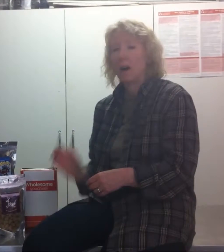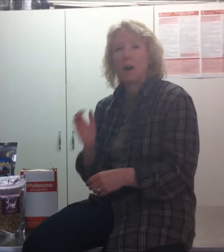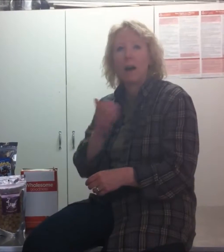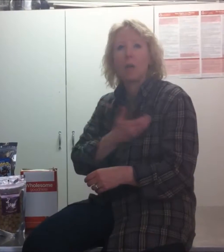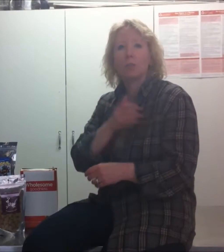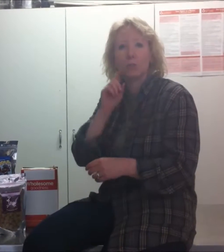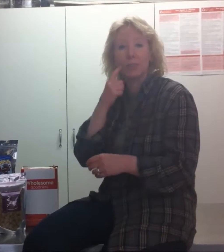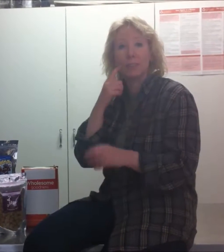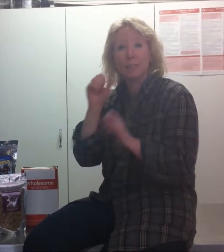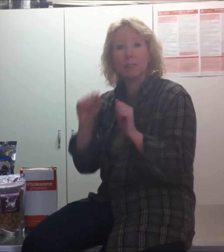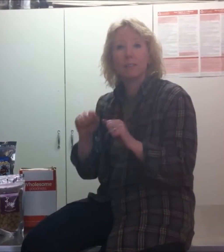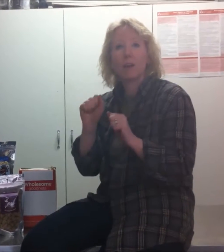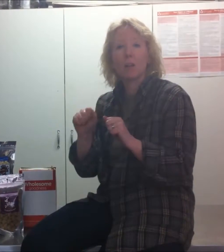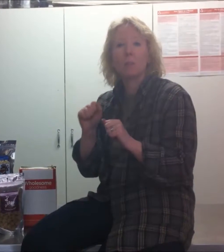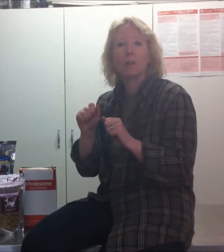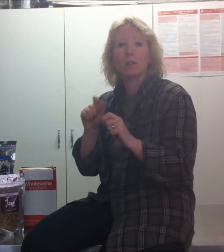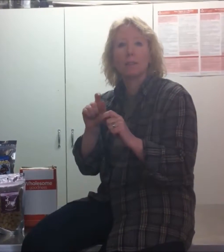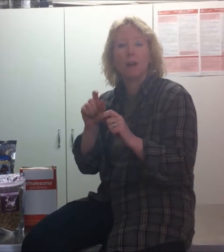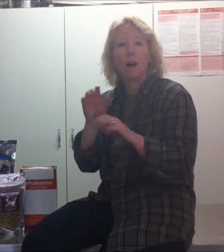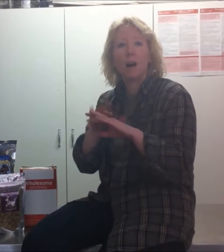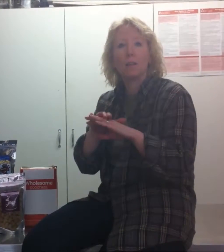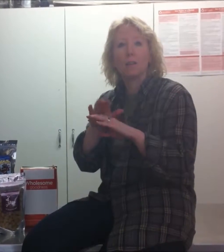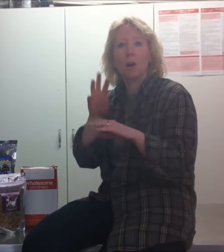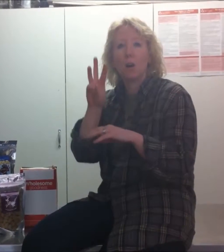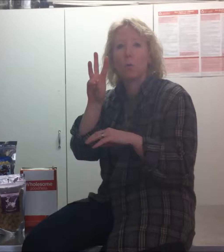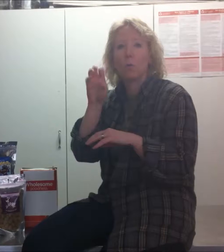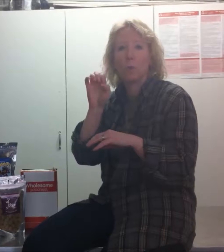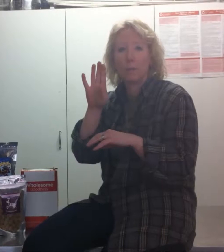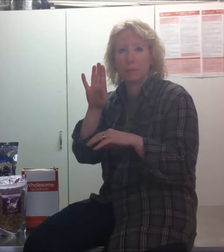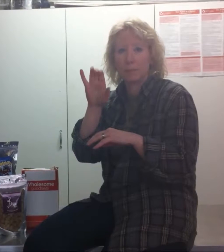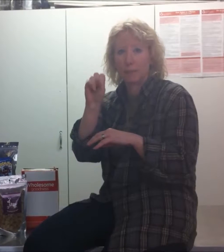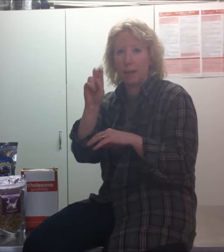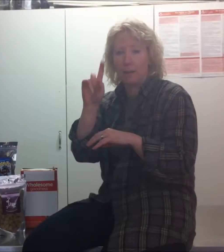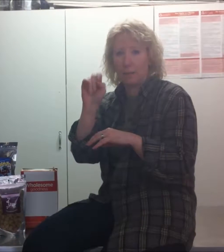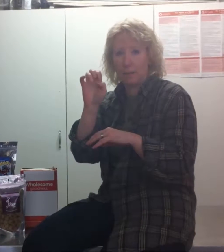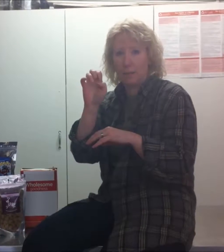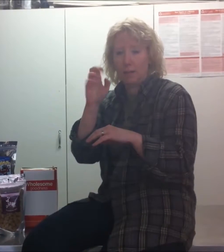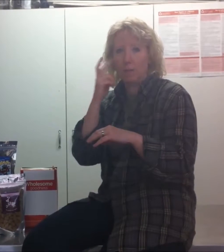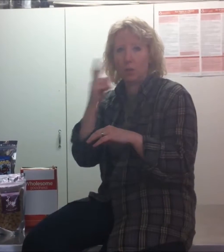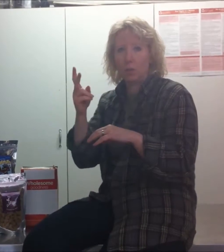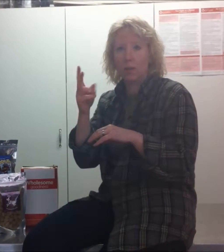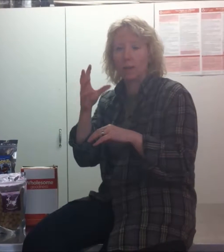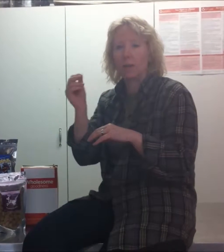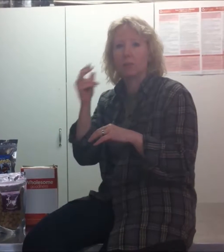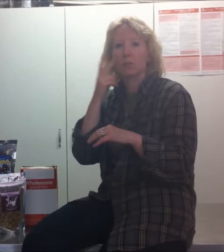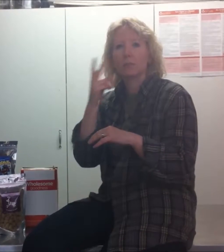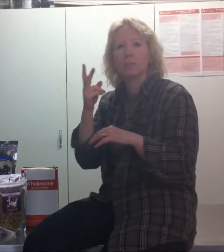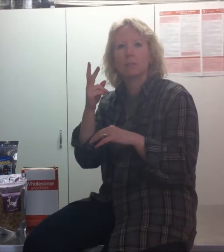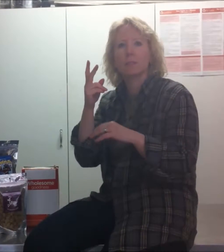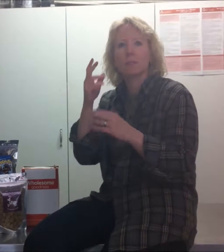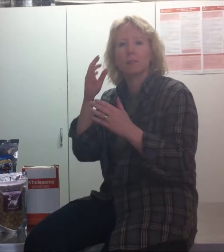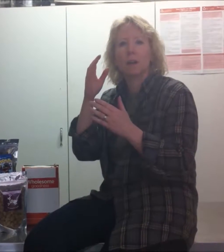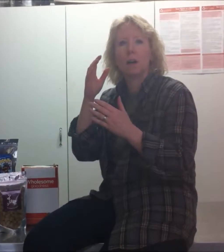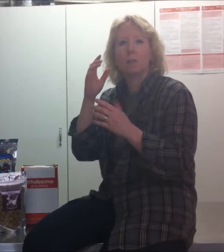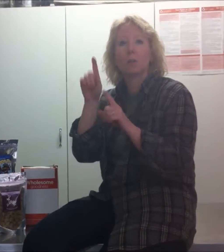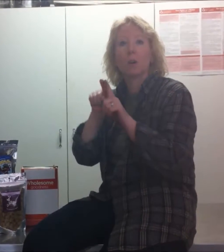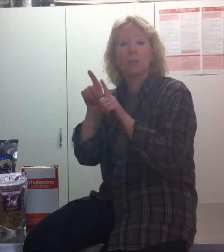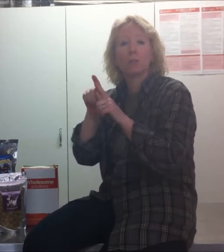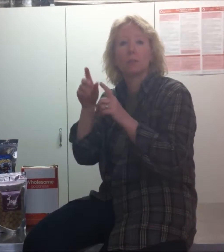Our treat is available on our website, if you look and you will see, you will also